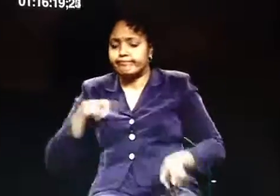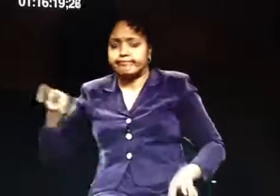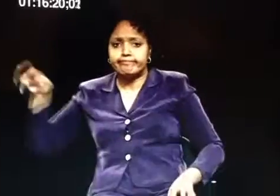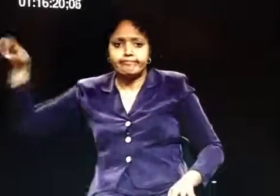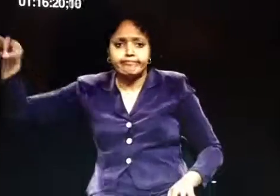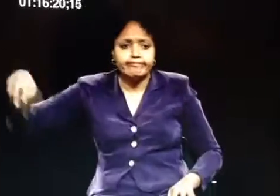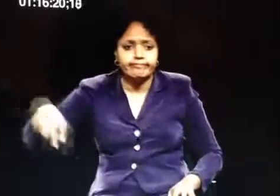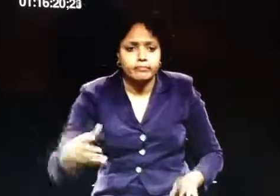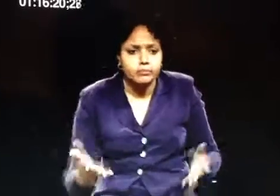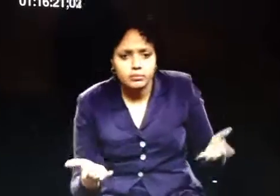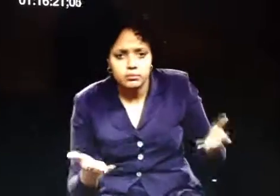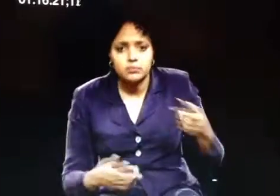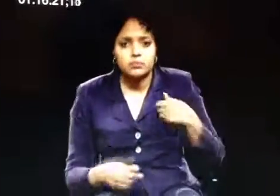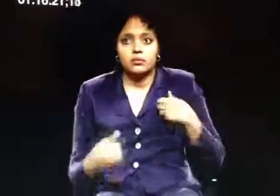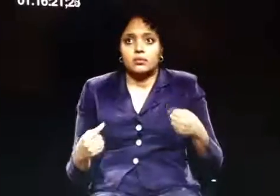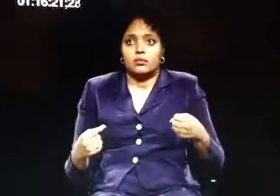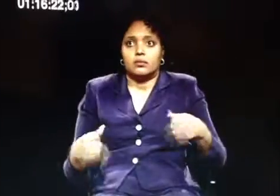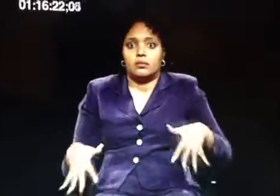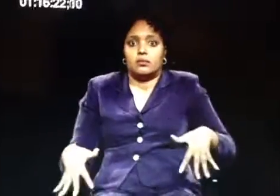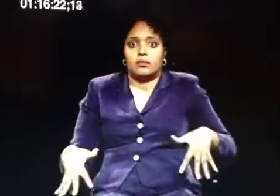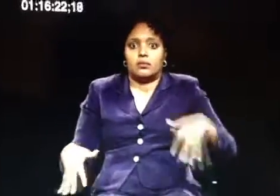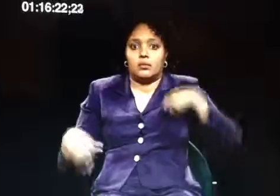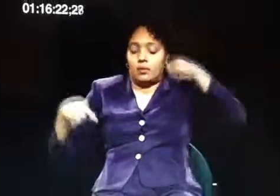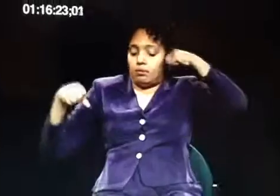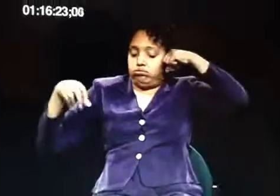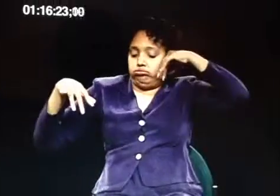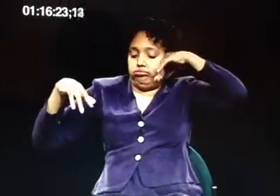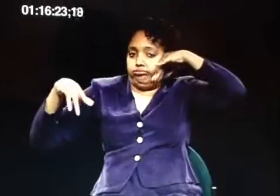and you know, I was still just so good.